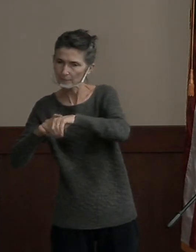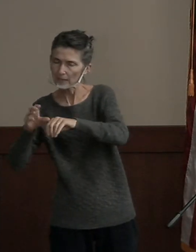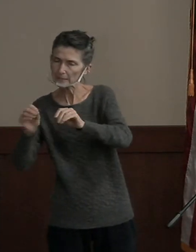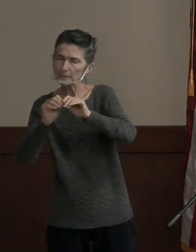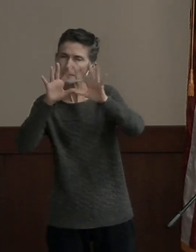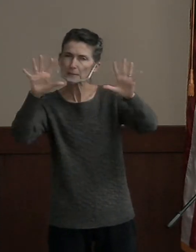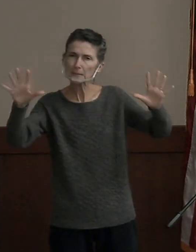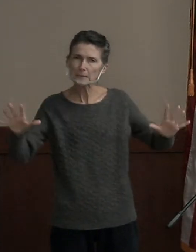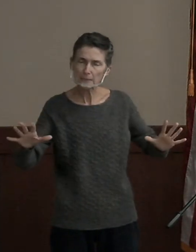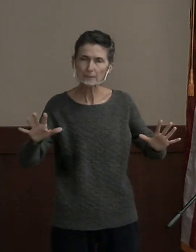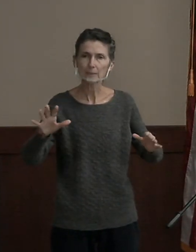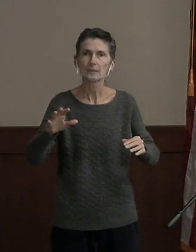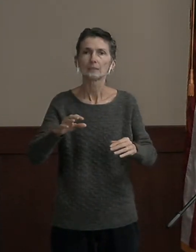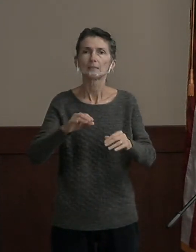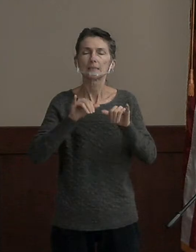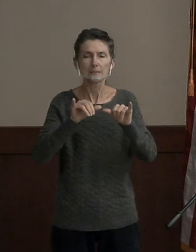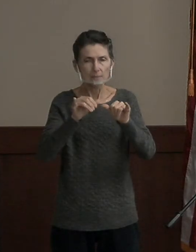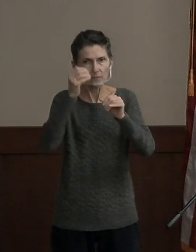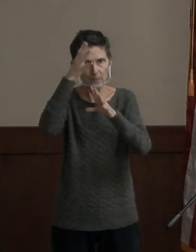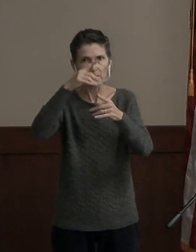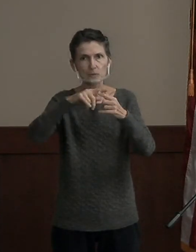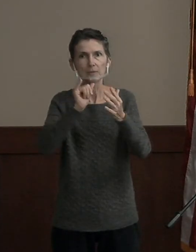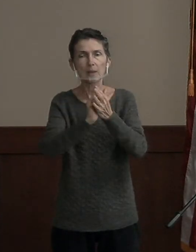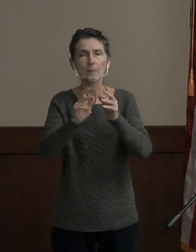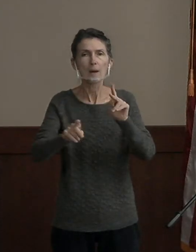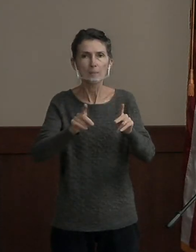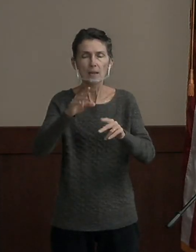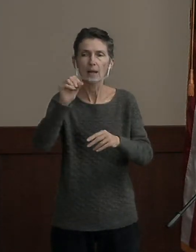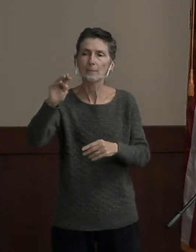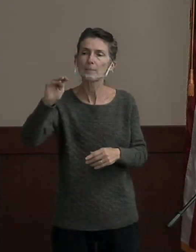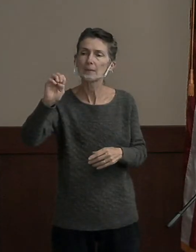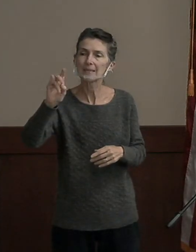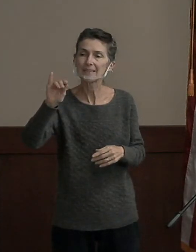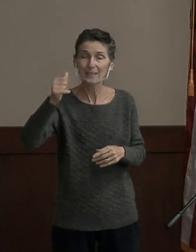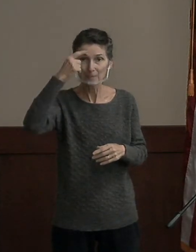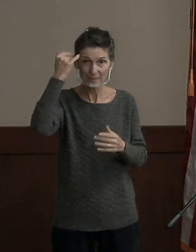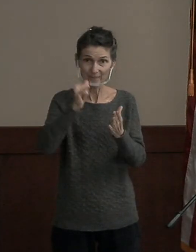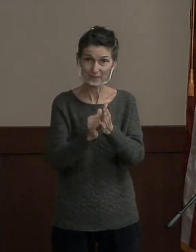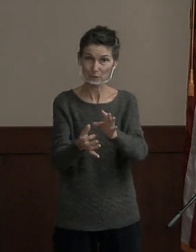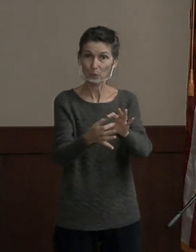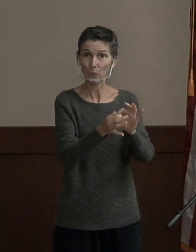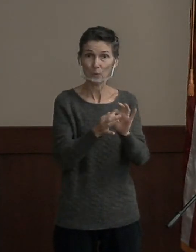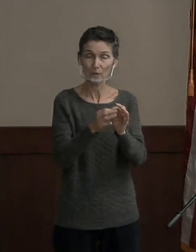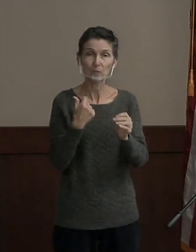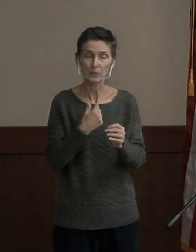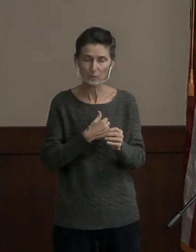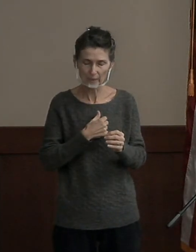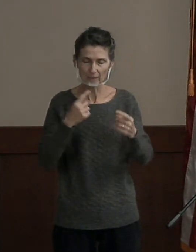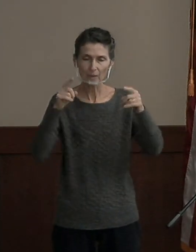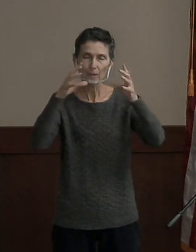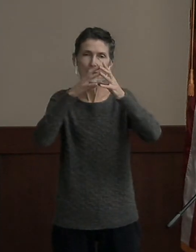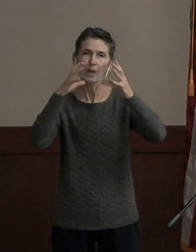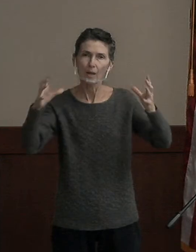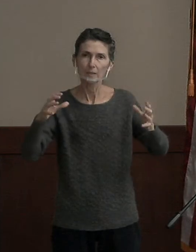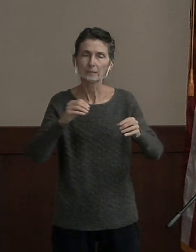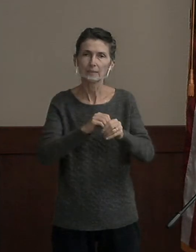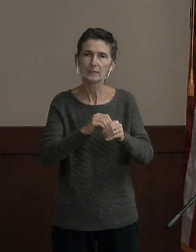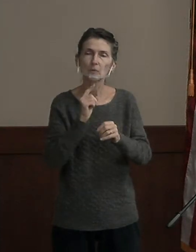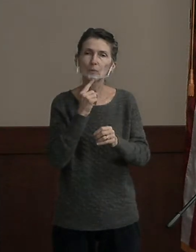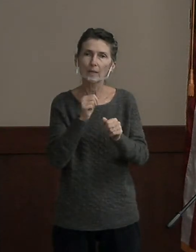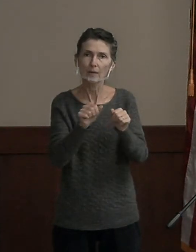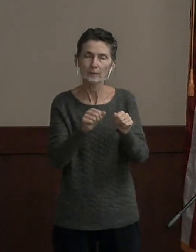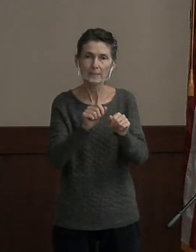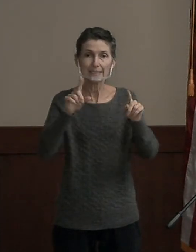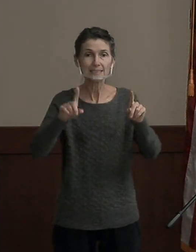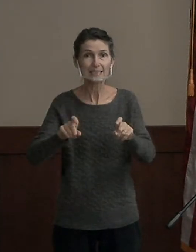consistent information to the public, stakeholders, and to the media. Because of this coordination, we have accomplished much in critical areas.